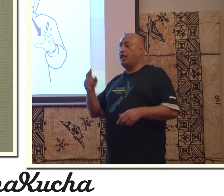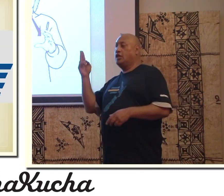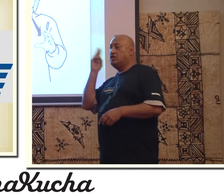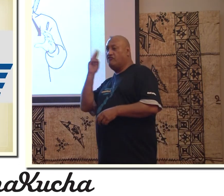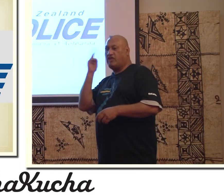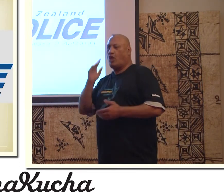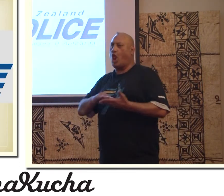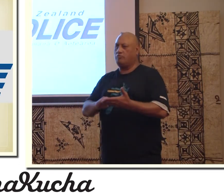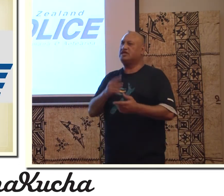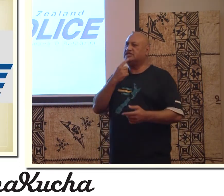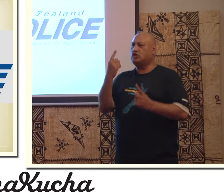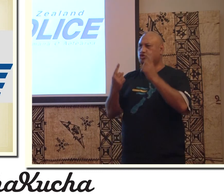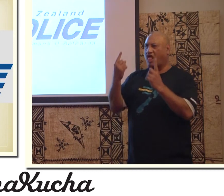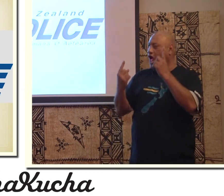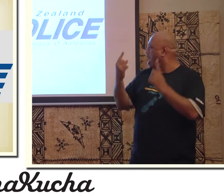But